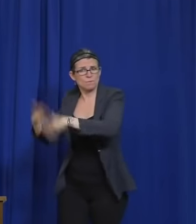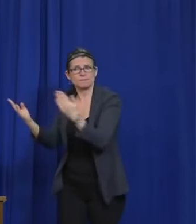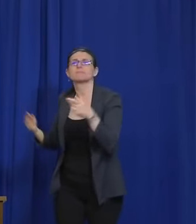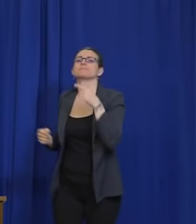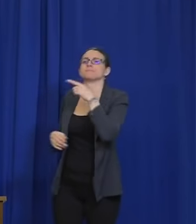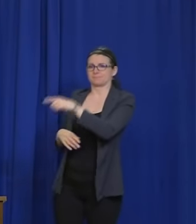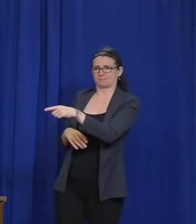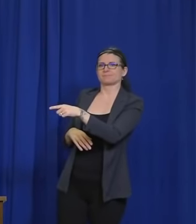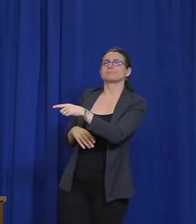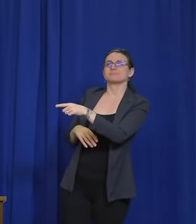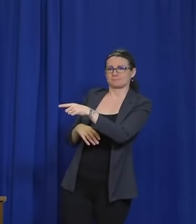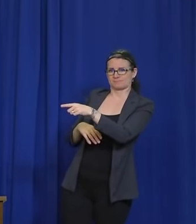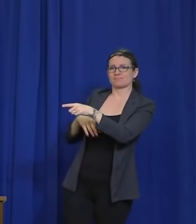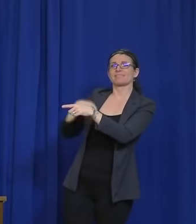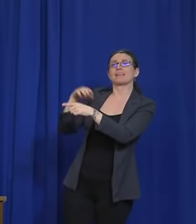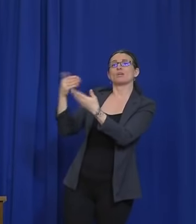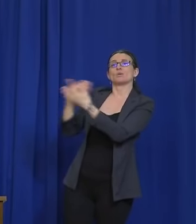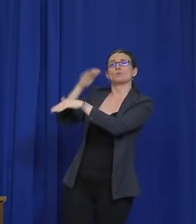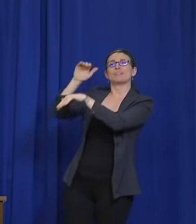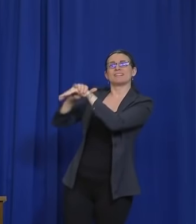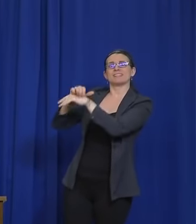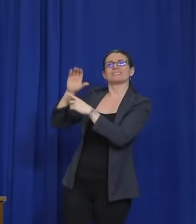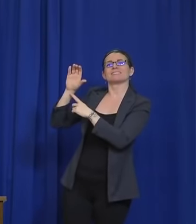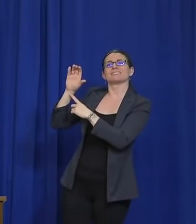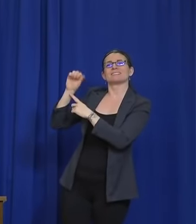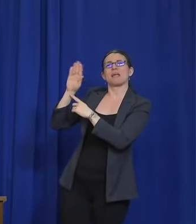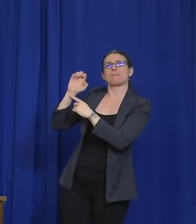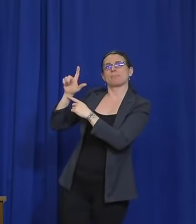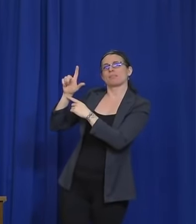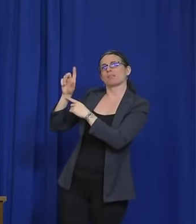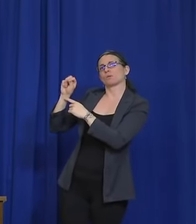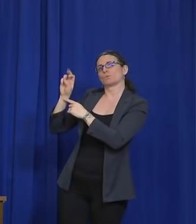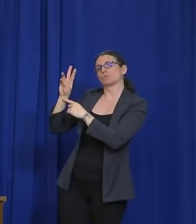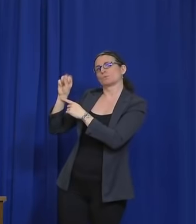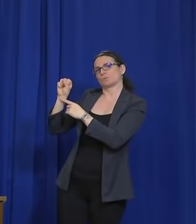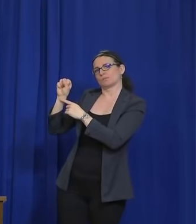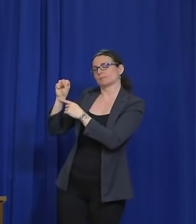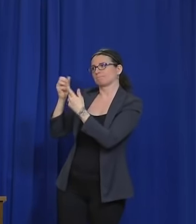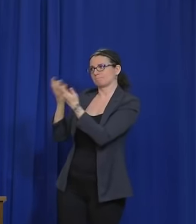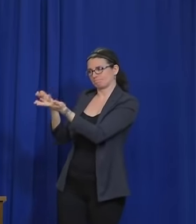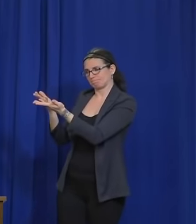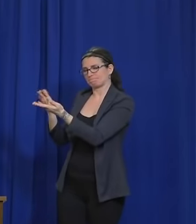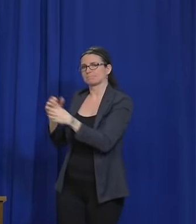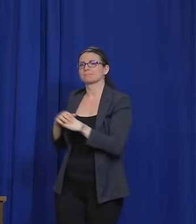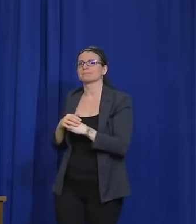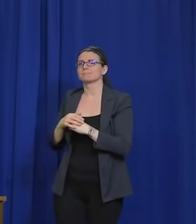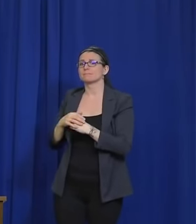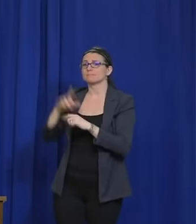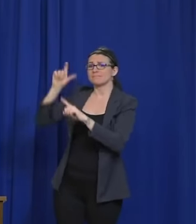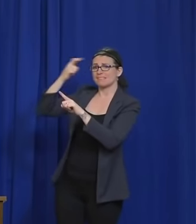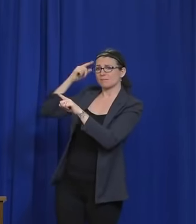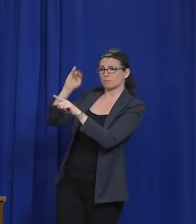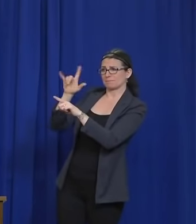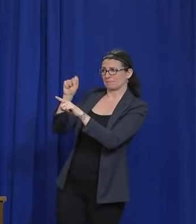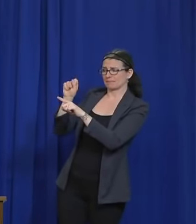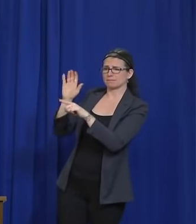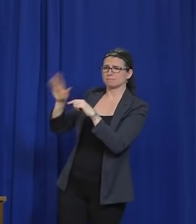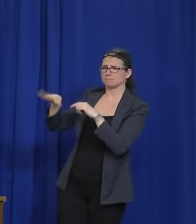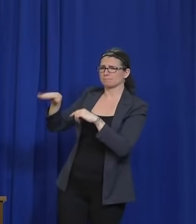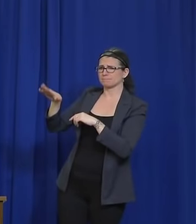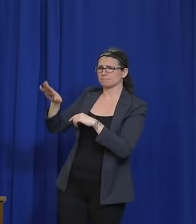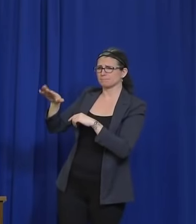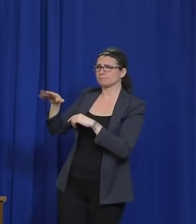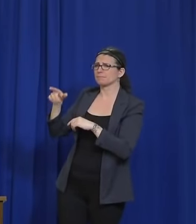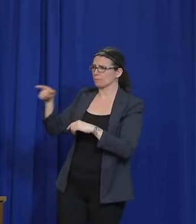do you have a question? Hi, the question is for Governor Mills. So two recent studies show Maine is having